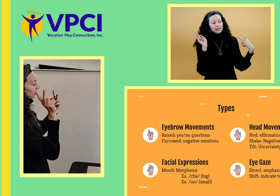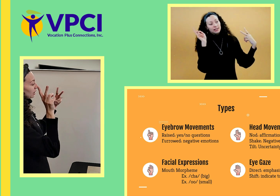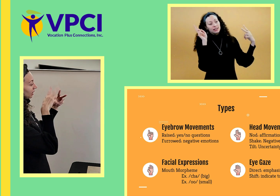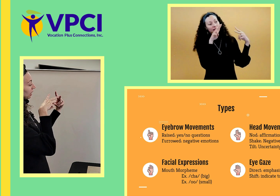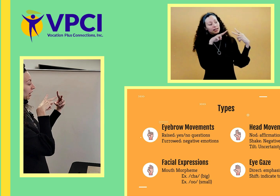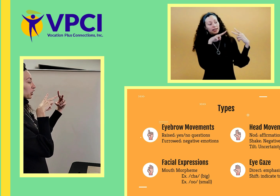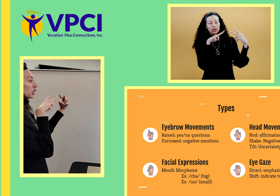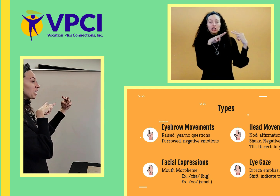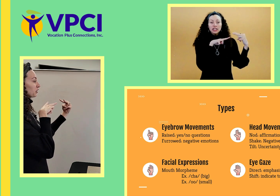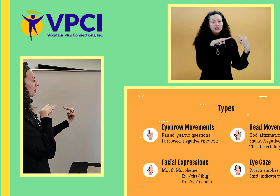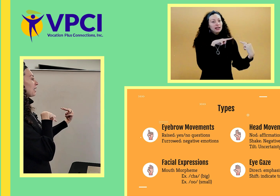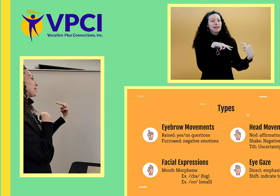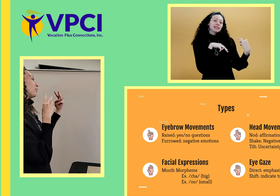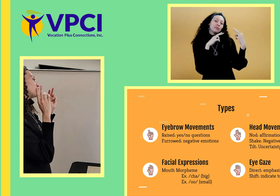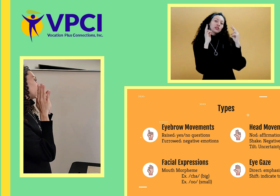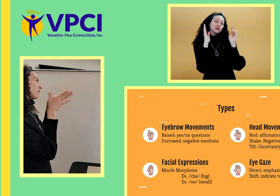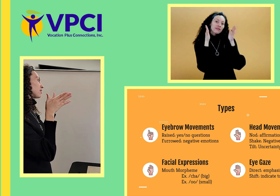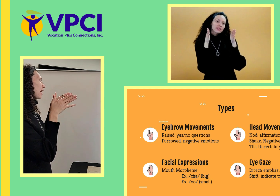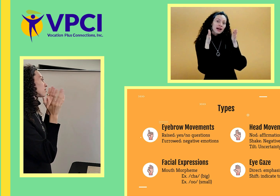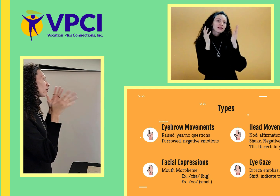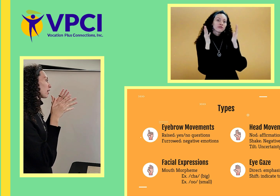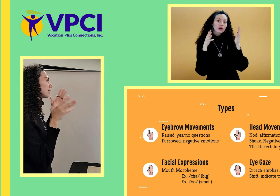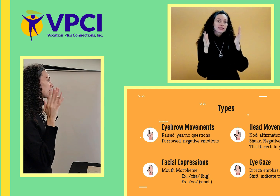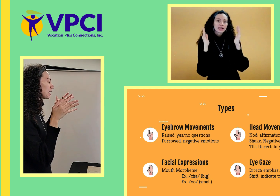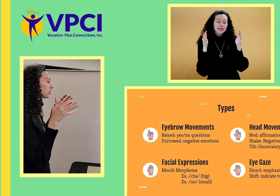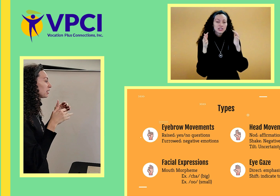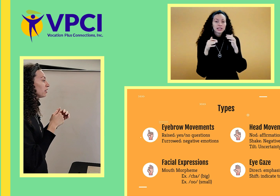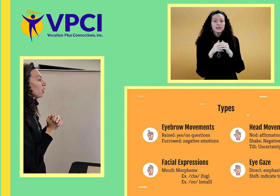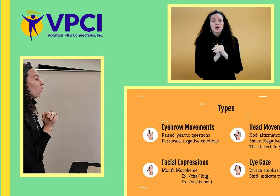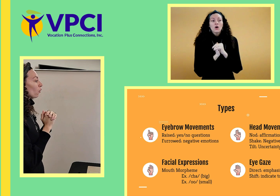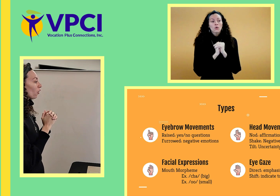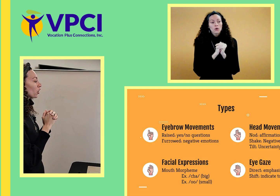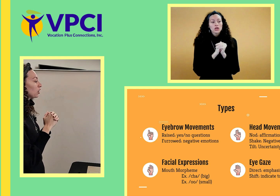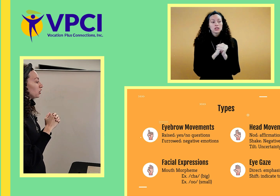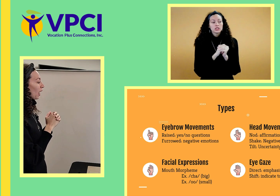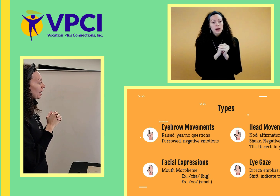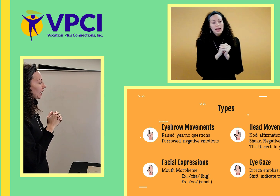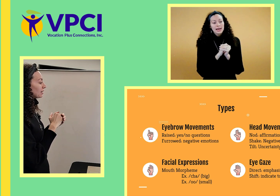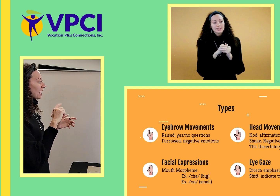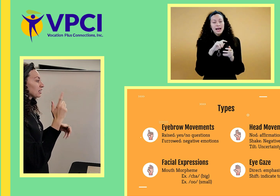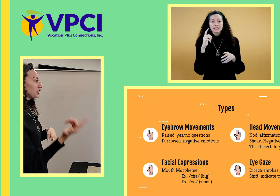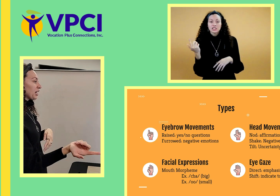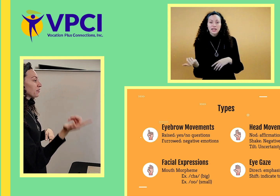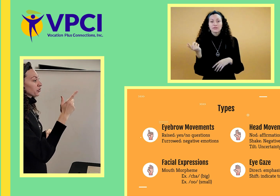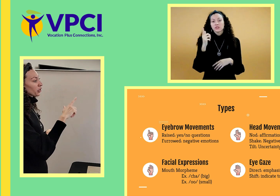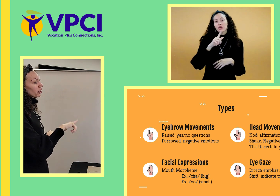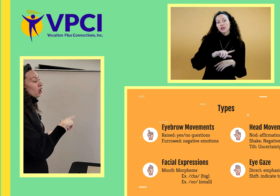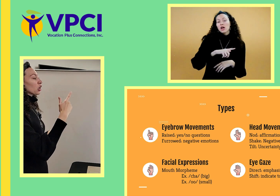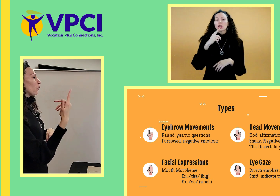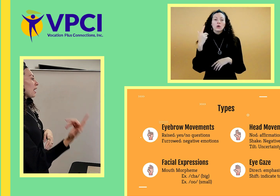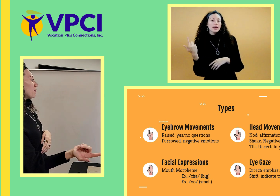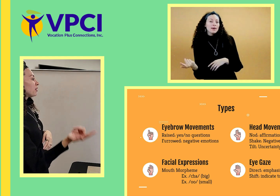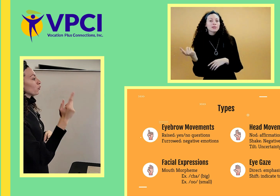direct, like you're looking directly at someone to emphasize focus and attention, or you can do eye gaze as a shift. So